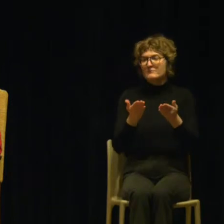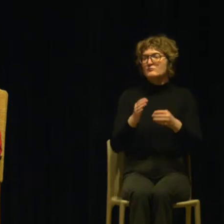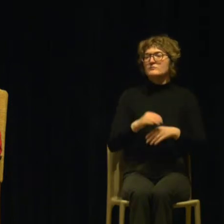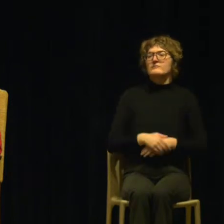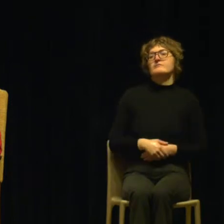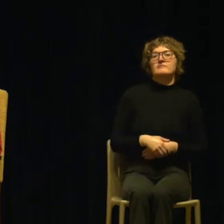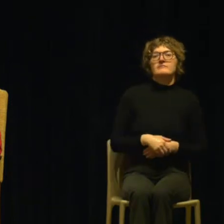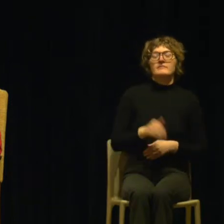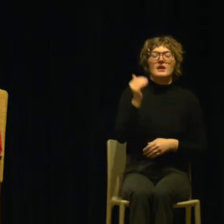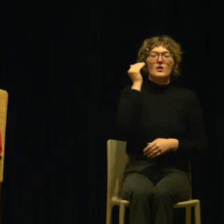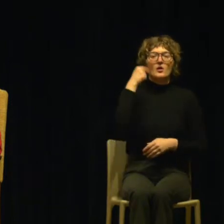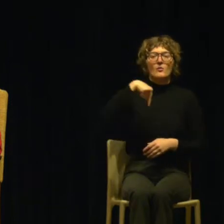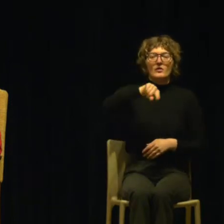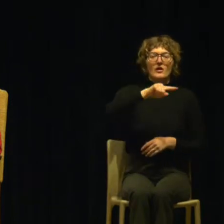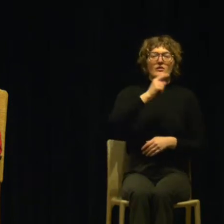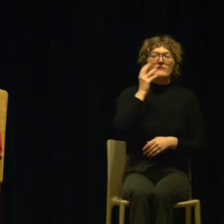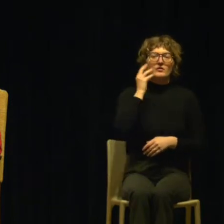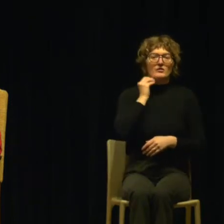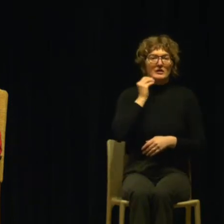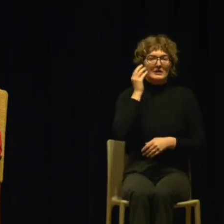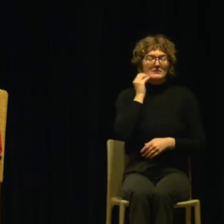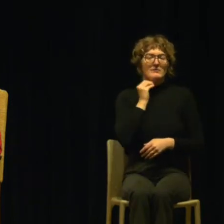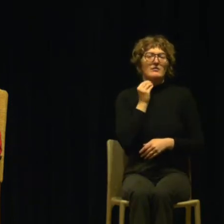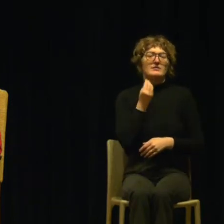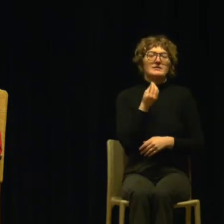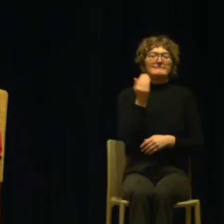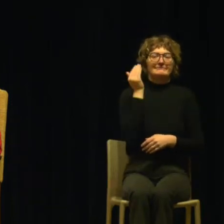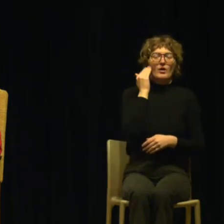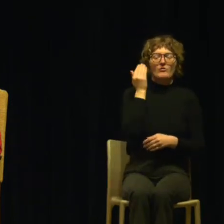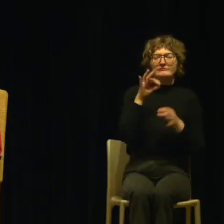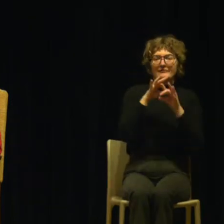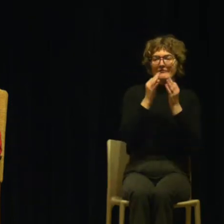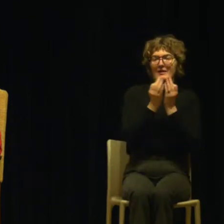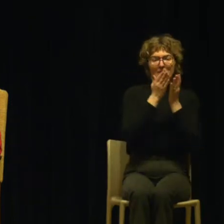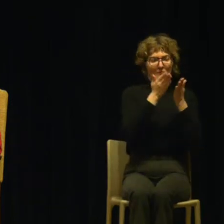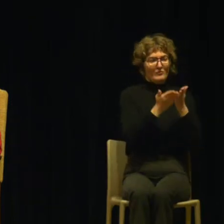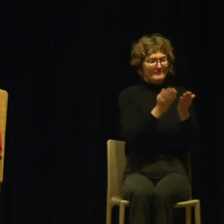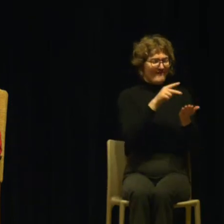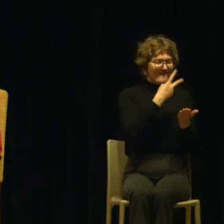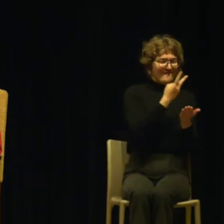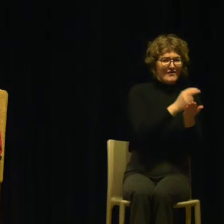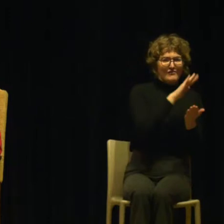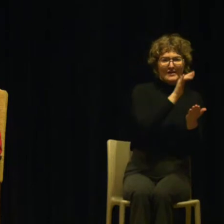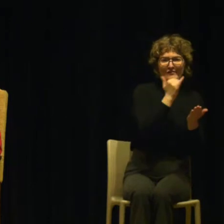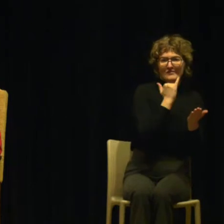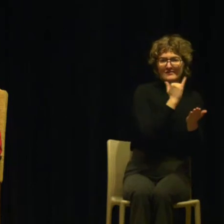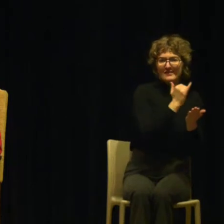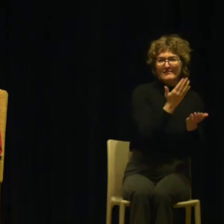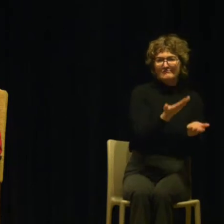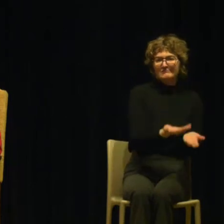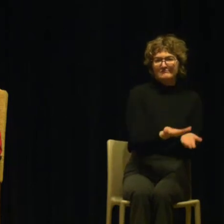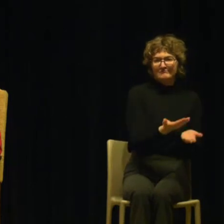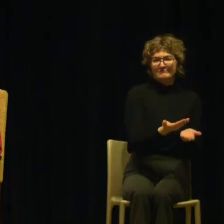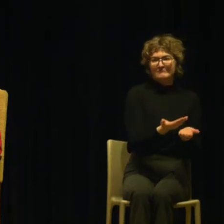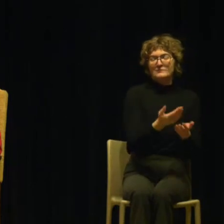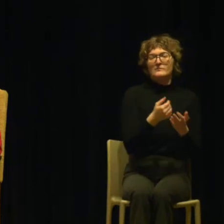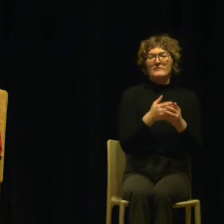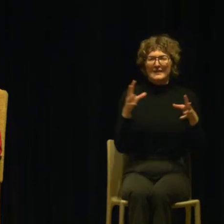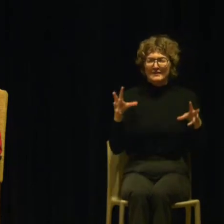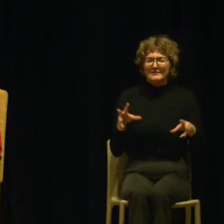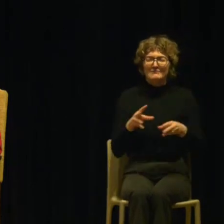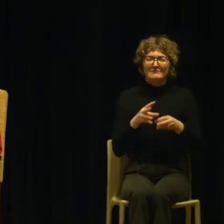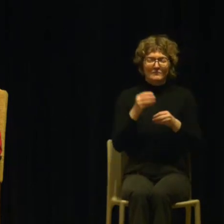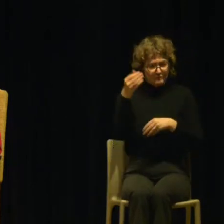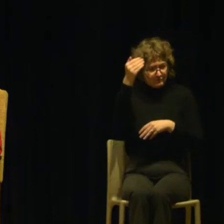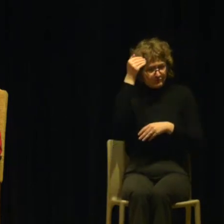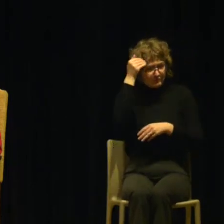all experienced a relative who took a fall and then was never the same, right? This is really, really important to hold on to